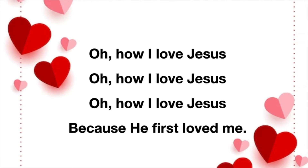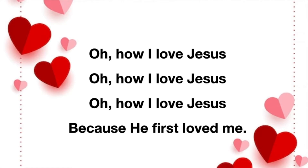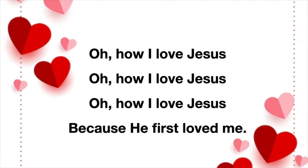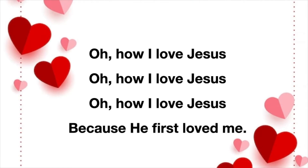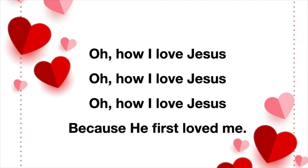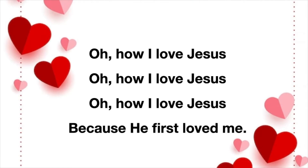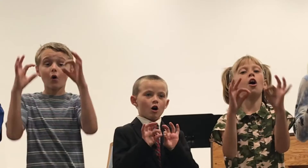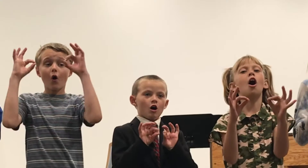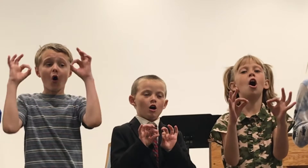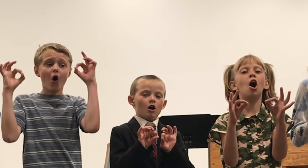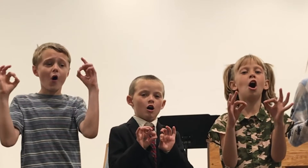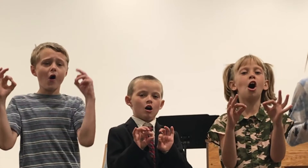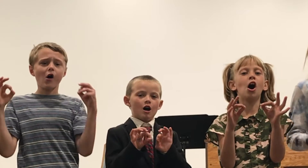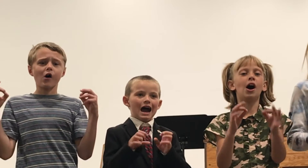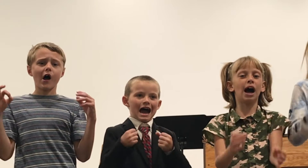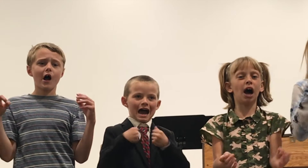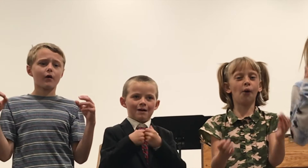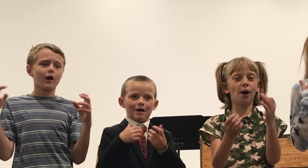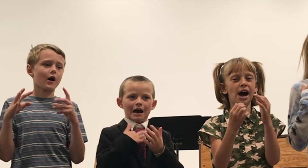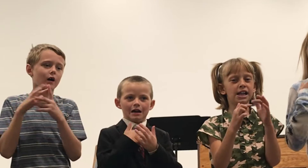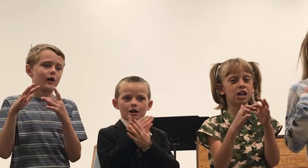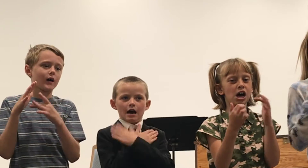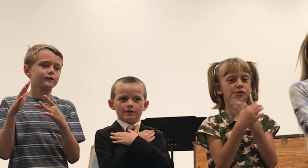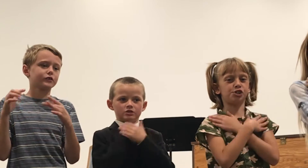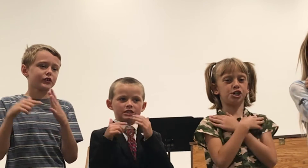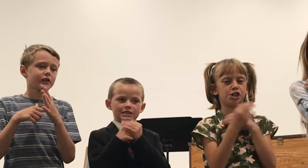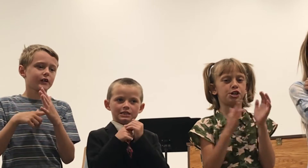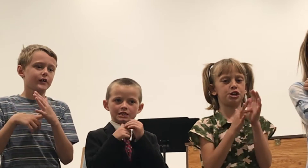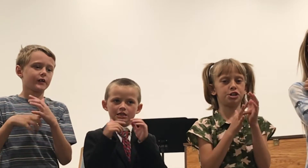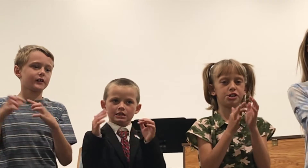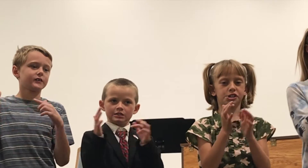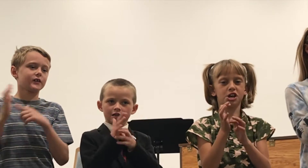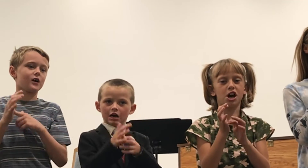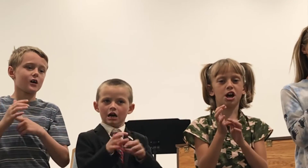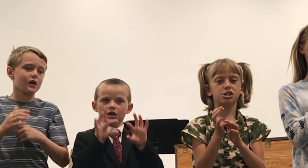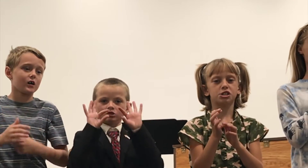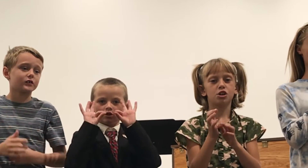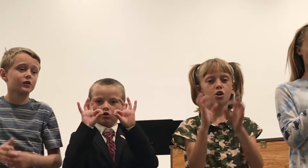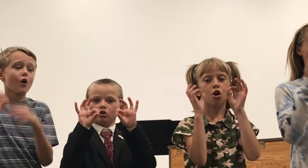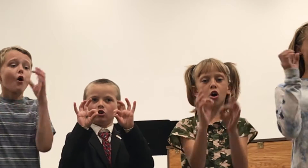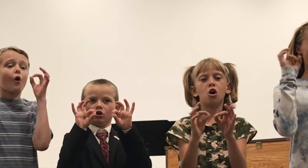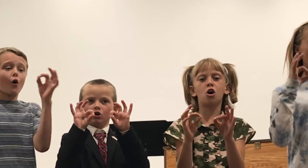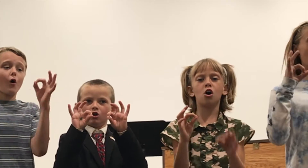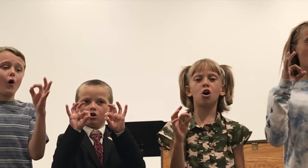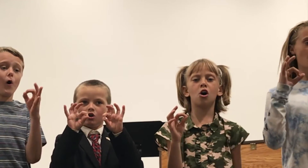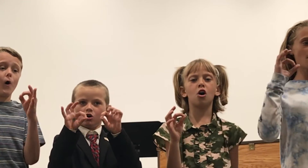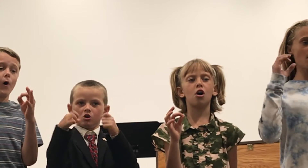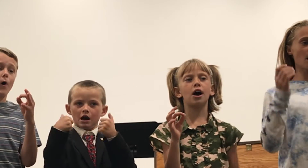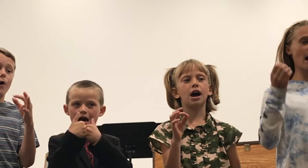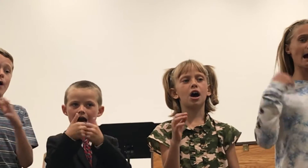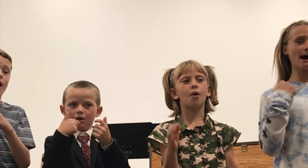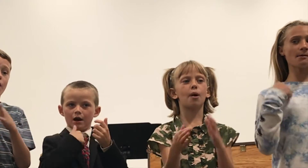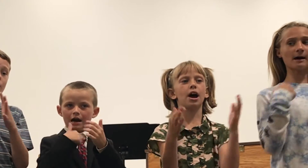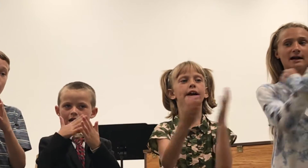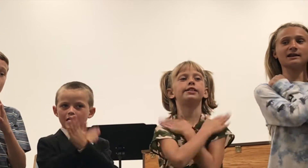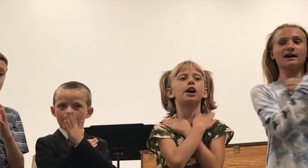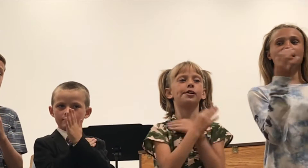Oh, how I love Jesus, oh, how I love